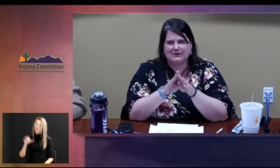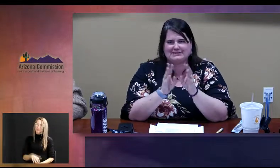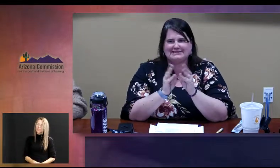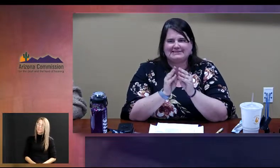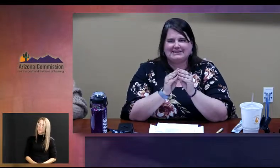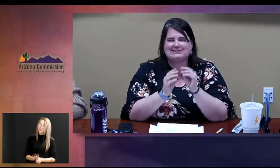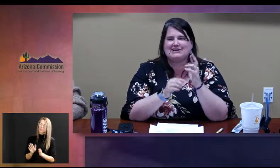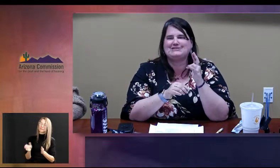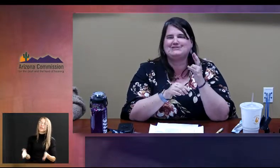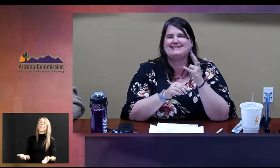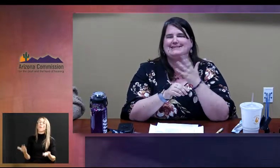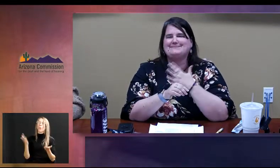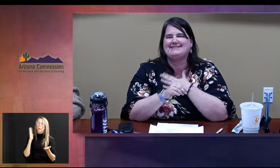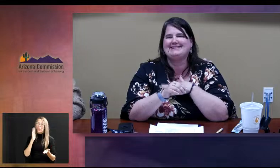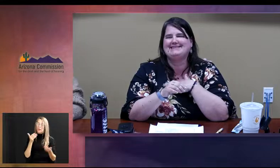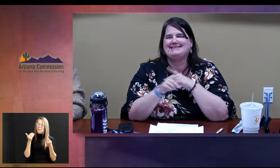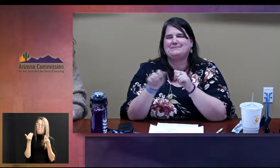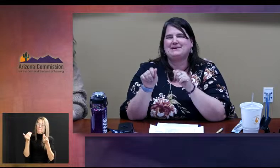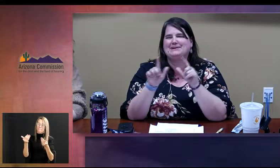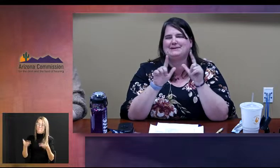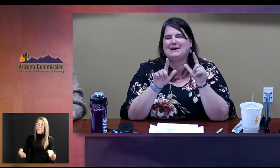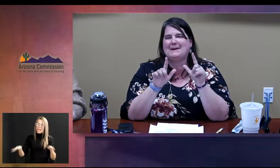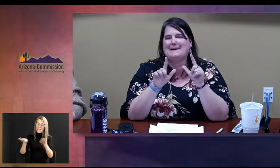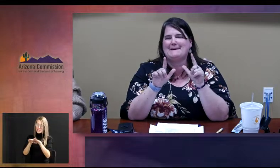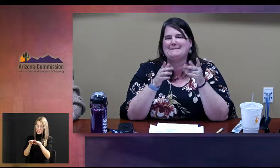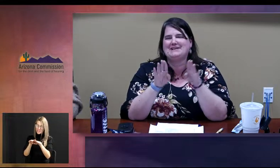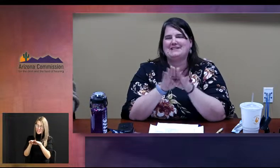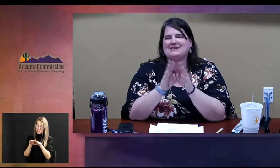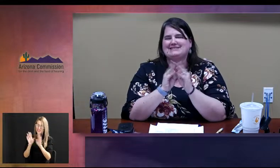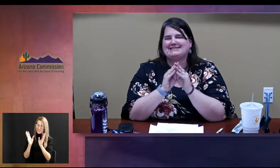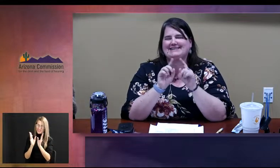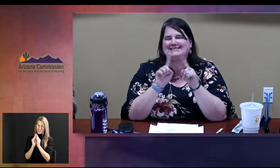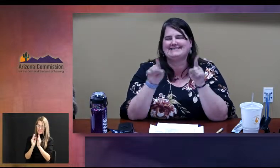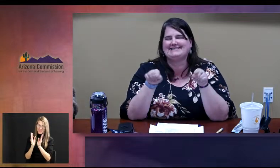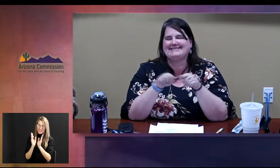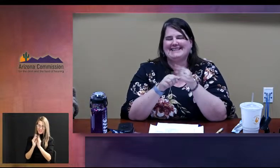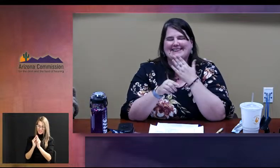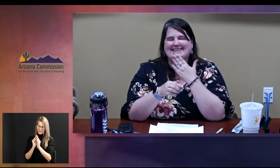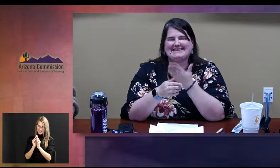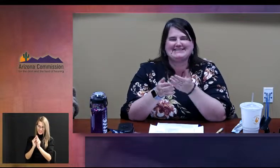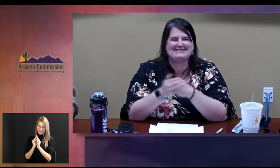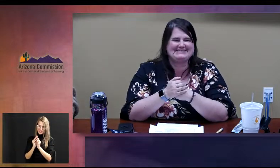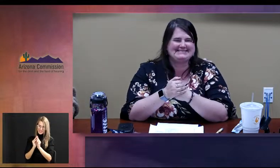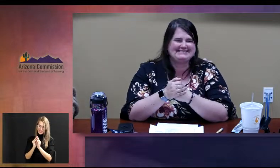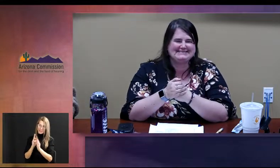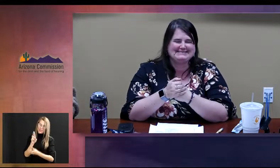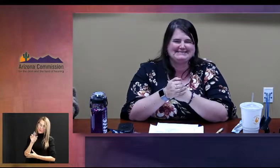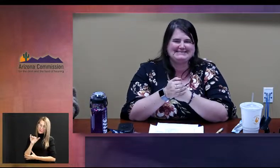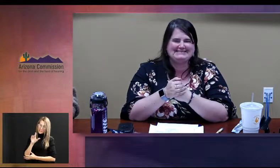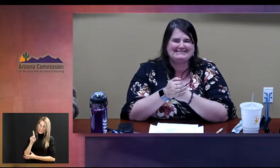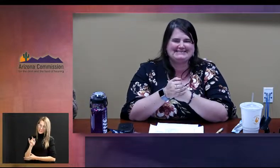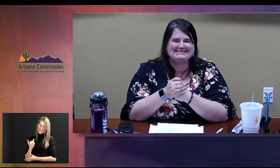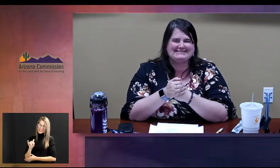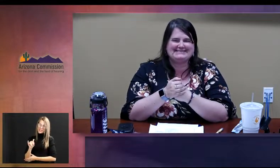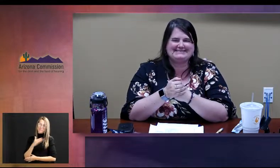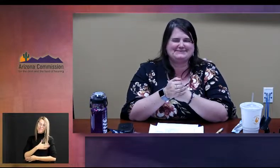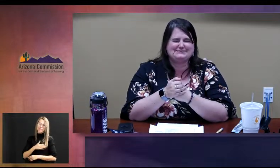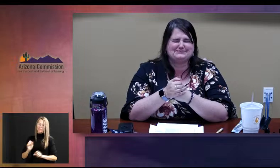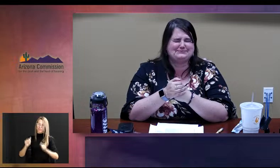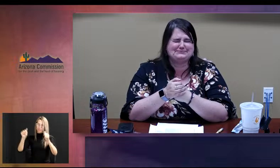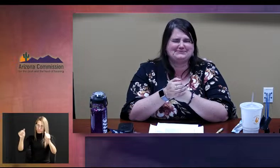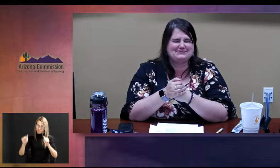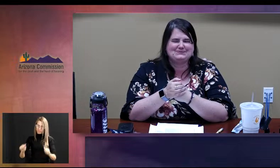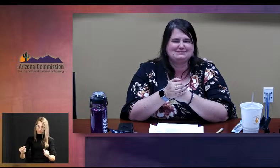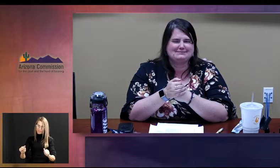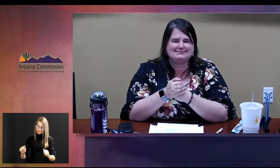Awesome. We will move into executive session. Ricky, please put up the signage indicating that we are in